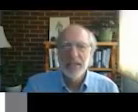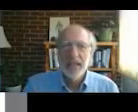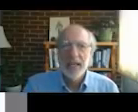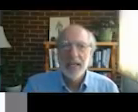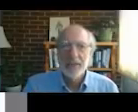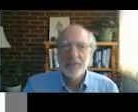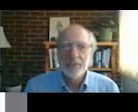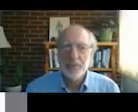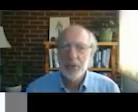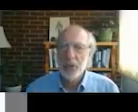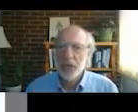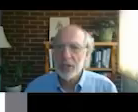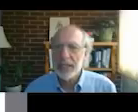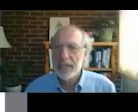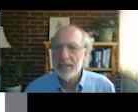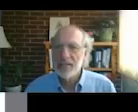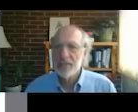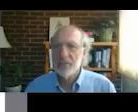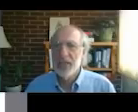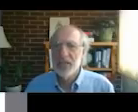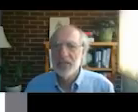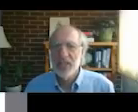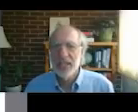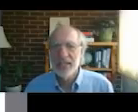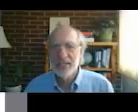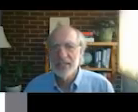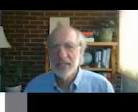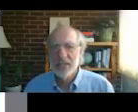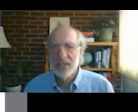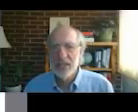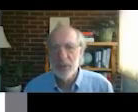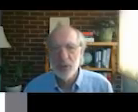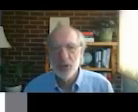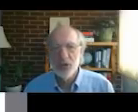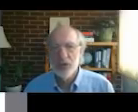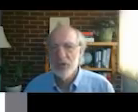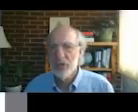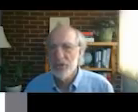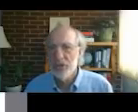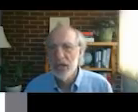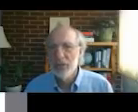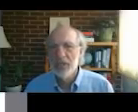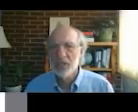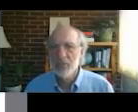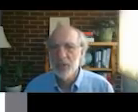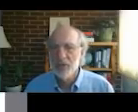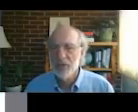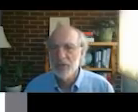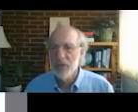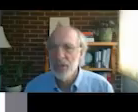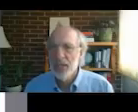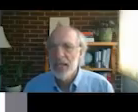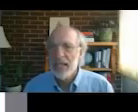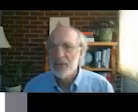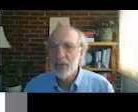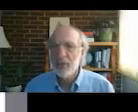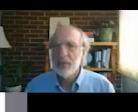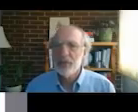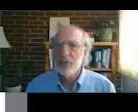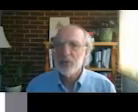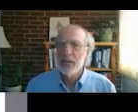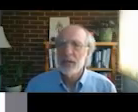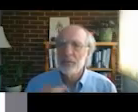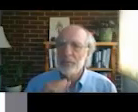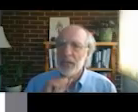slide. But we are going to get into some final signs here that we want you to be exposed to. As we